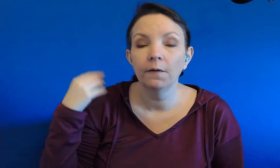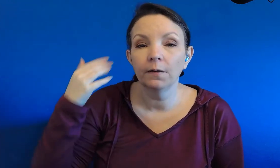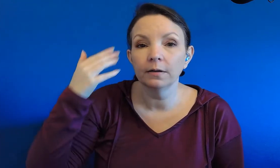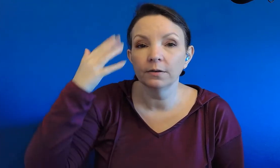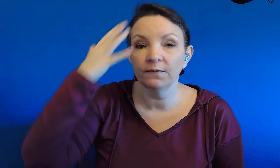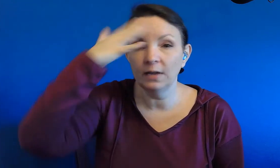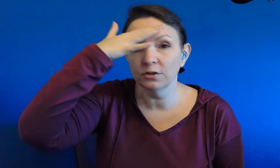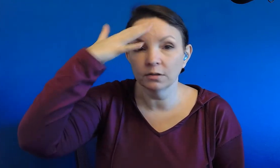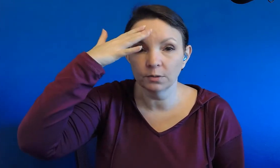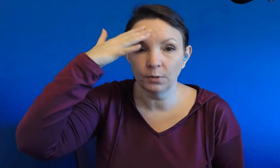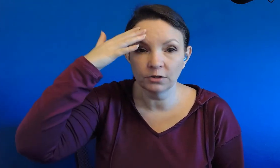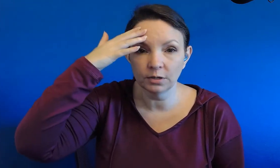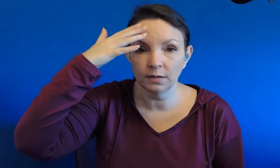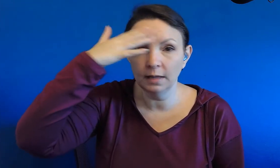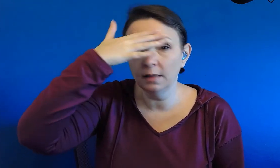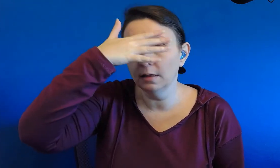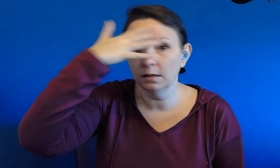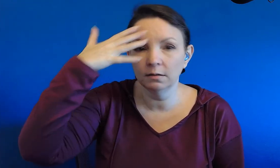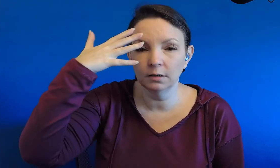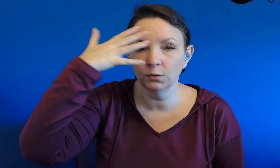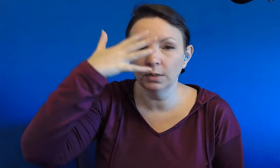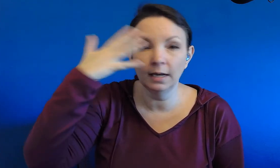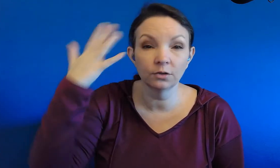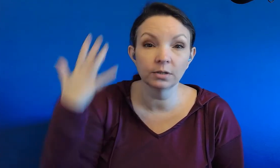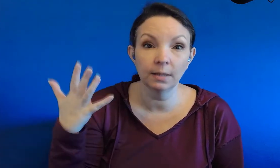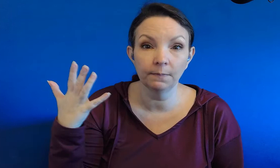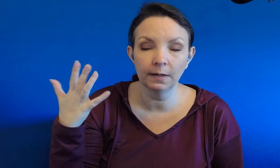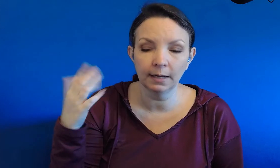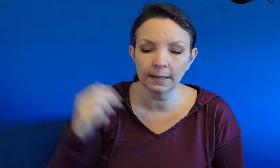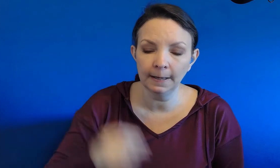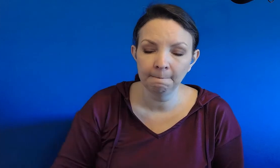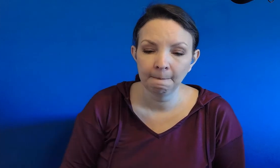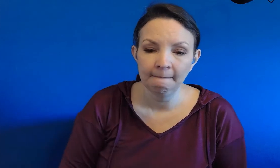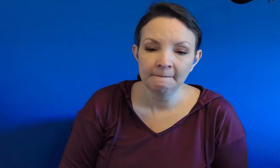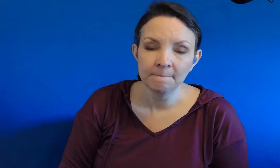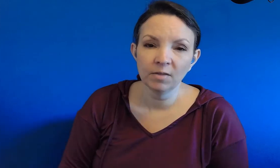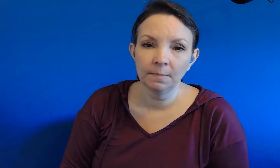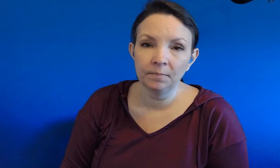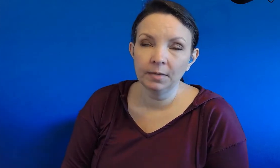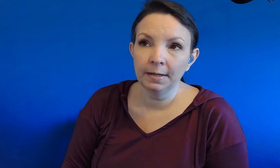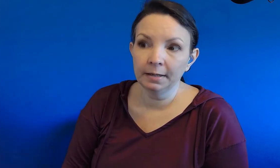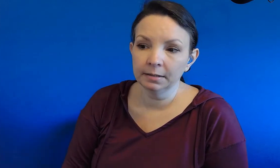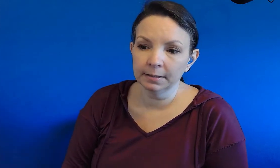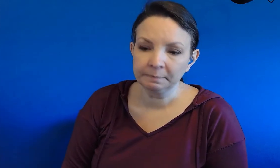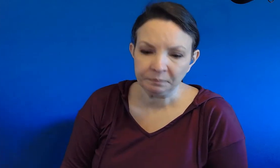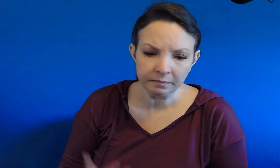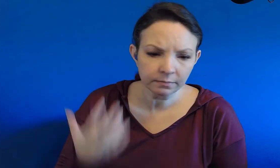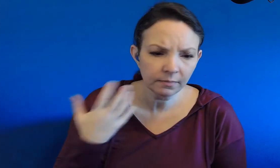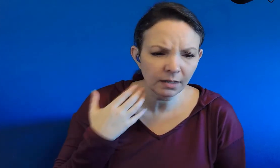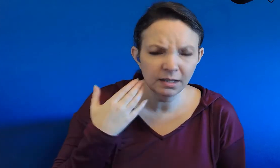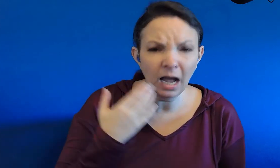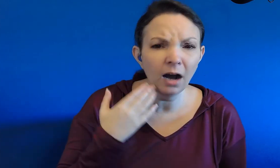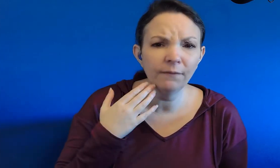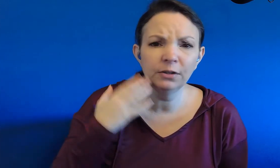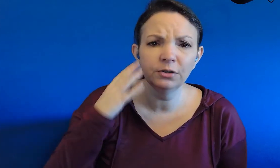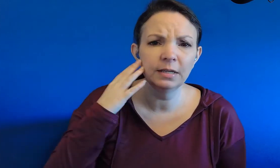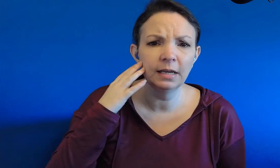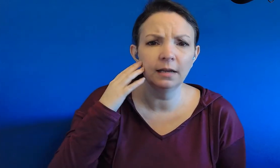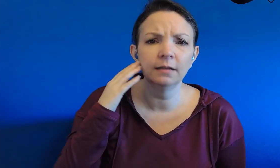her facial expression that is related to something like that. And not often you see